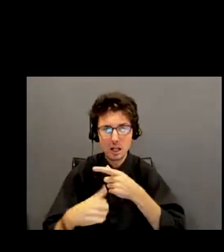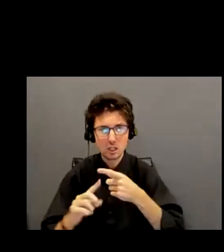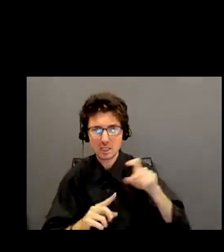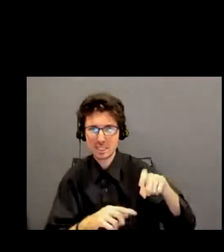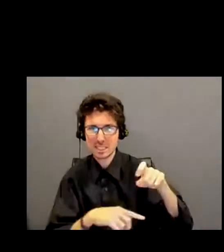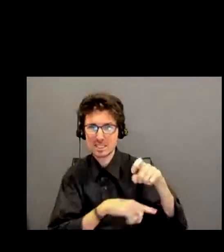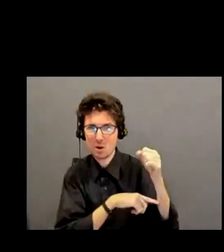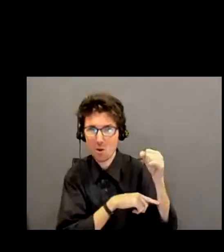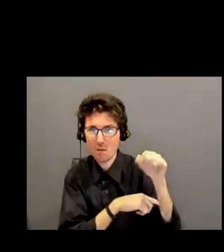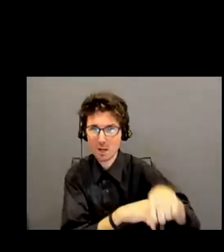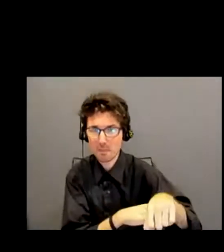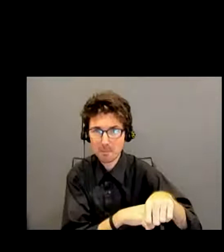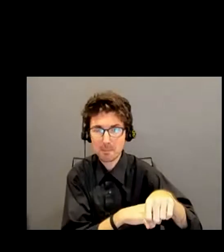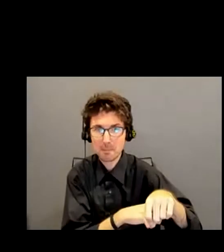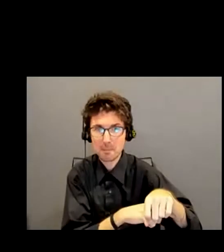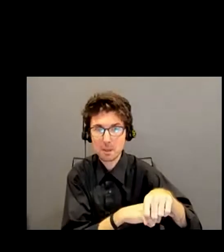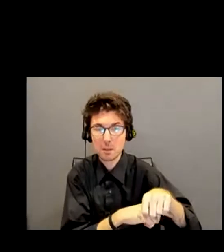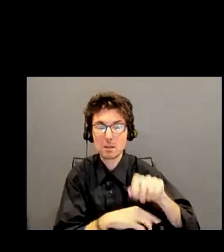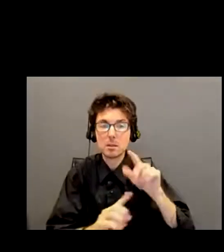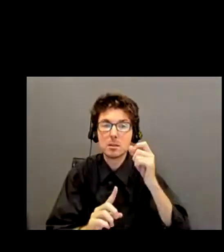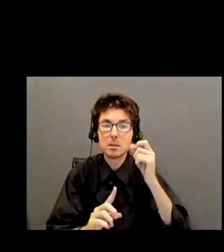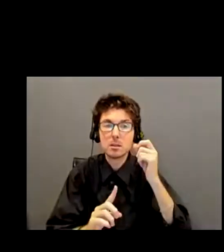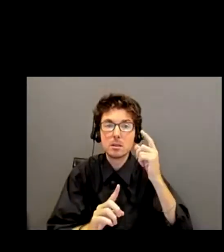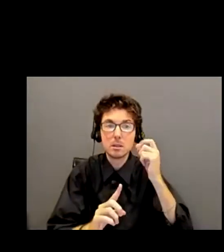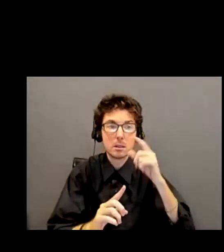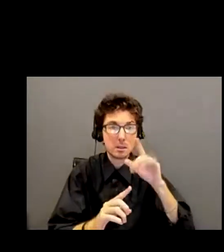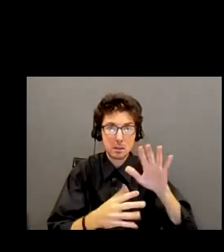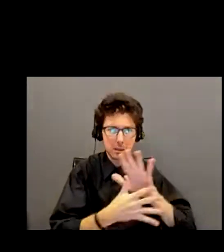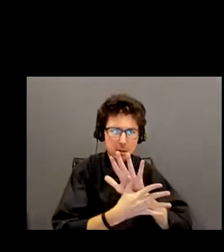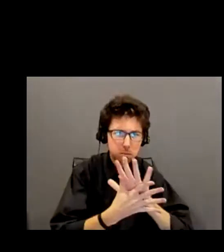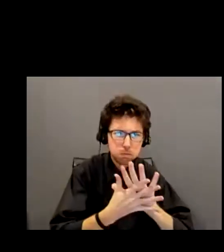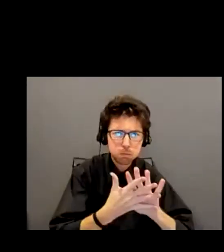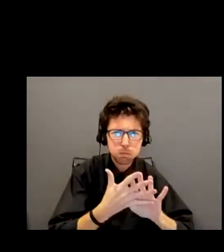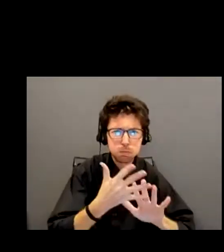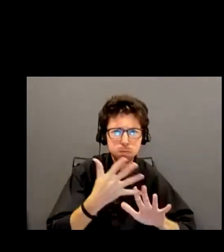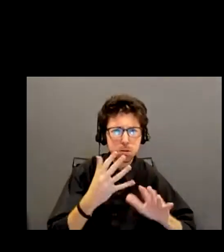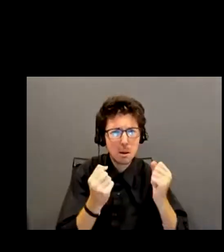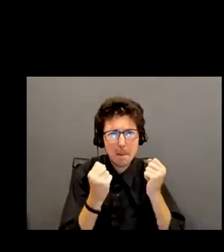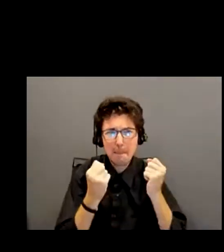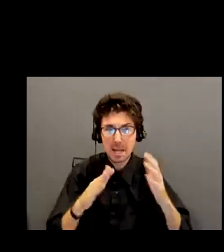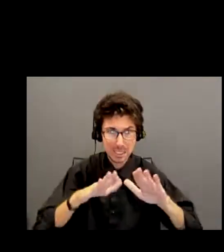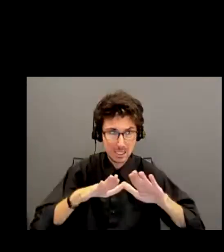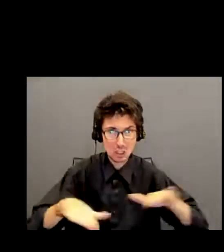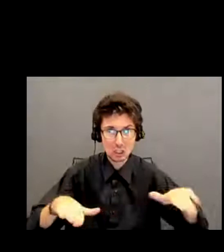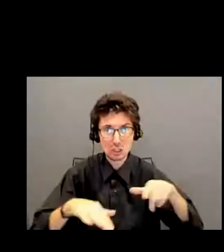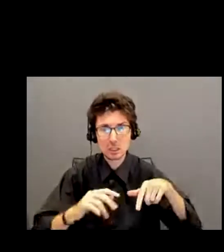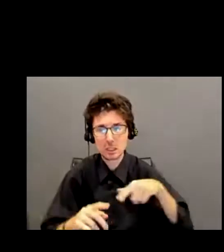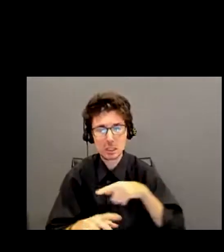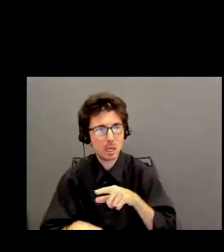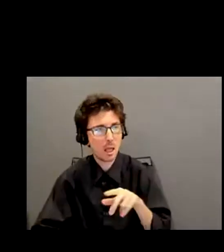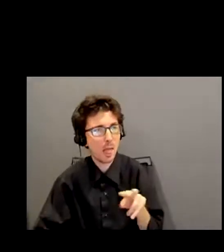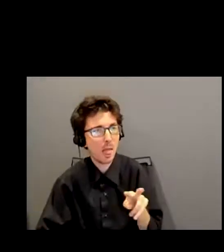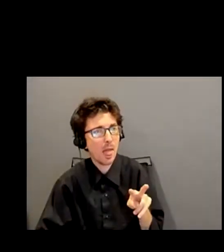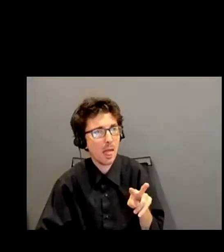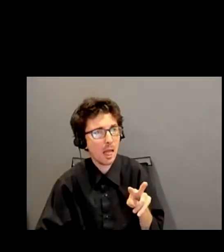The meaning of all this number is that still too many children will not have the opportunity to be included in